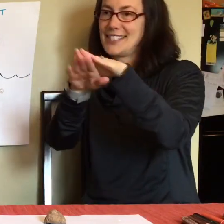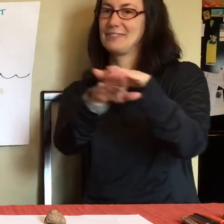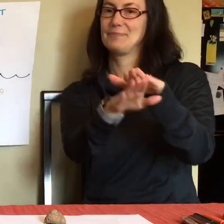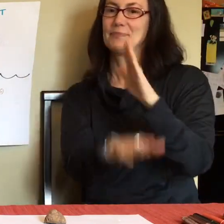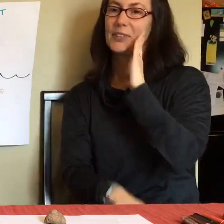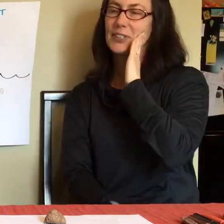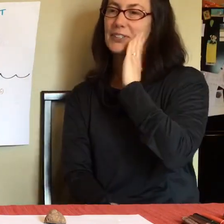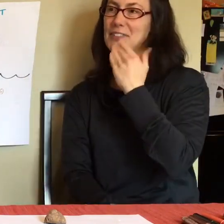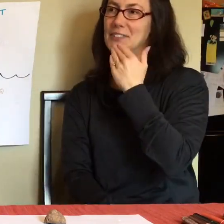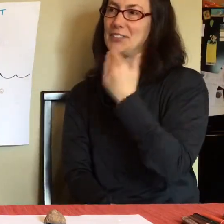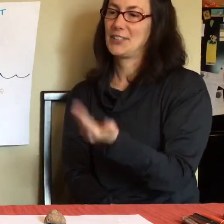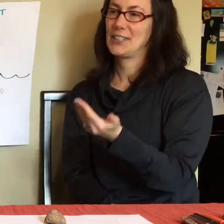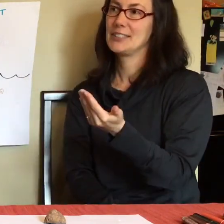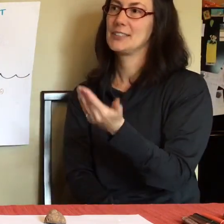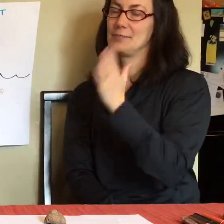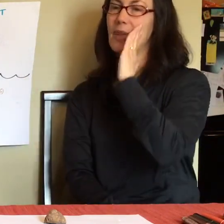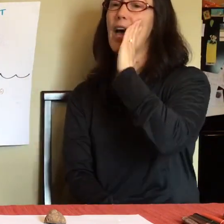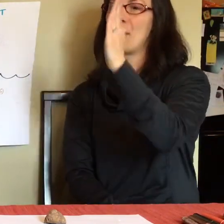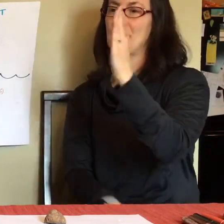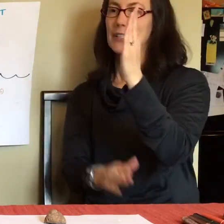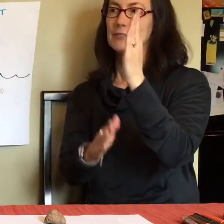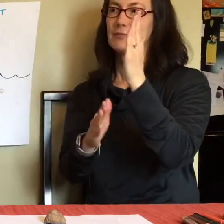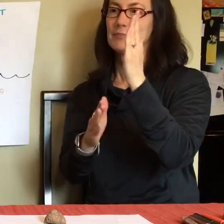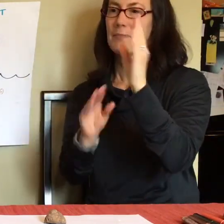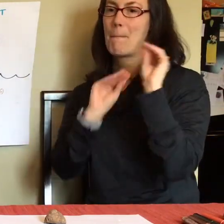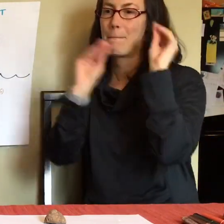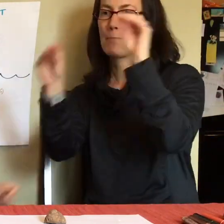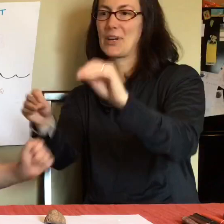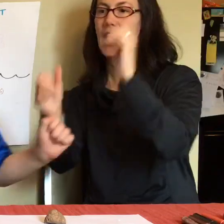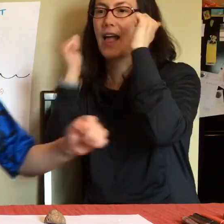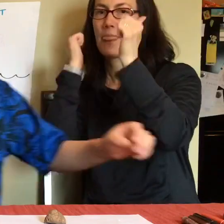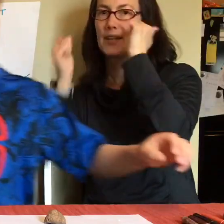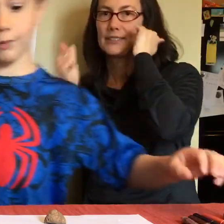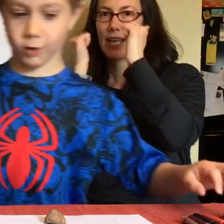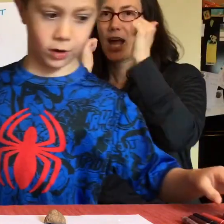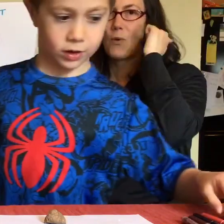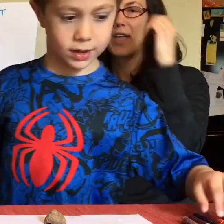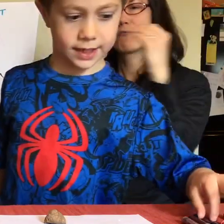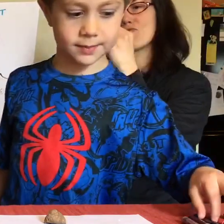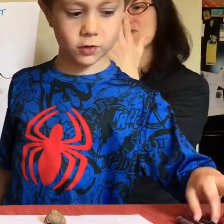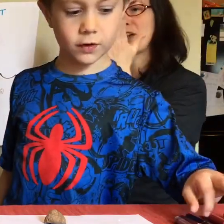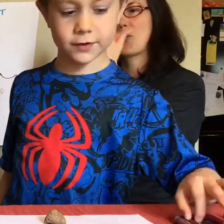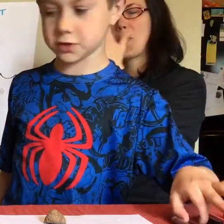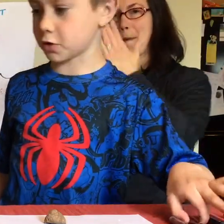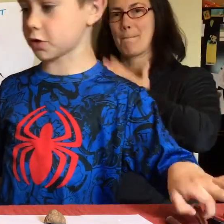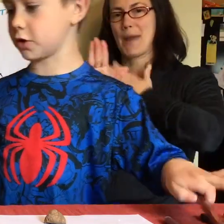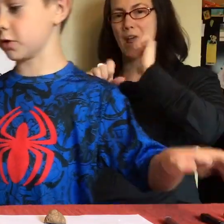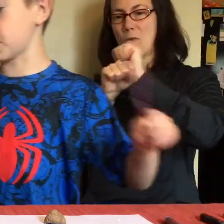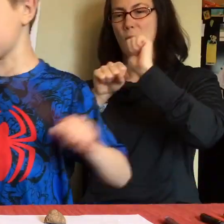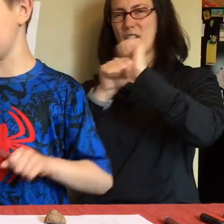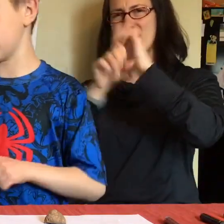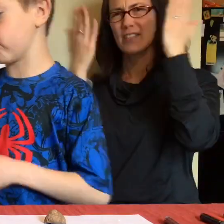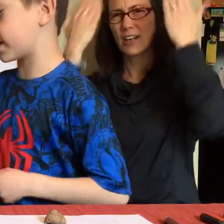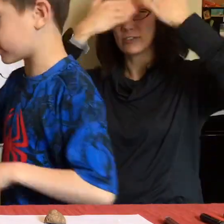So I'm gonna put it on the towel and I'm gonna record my work. It's more of a dark color than a light color.